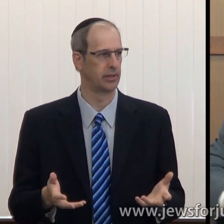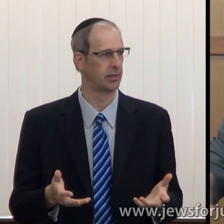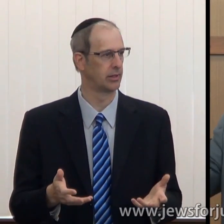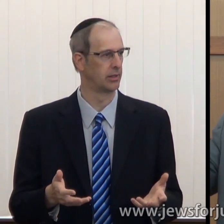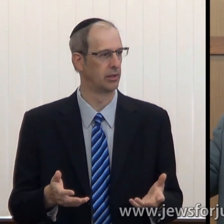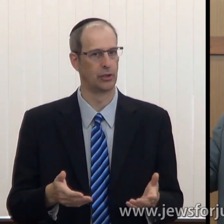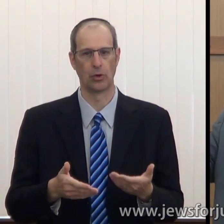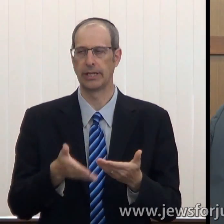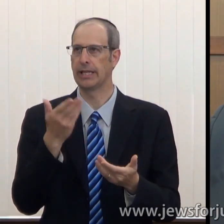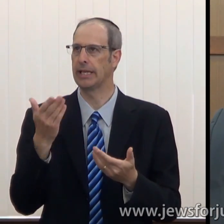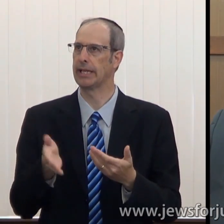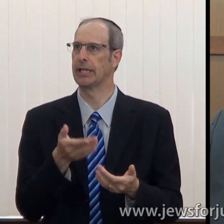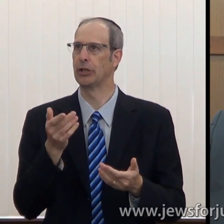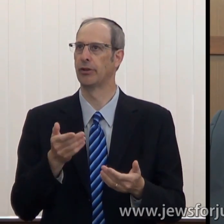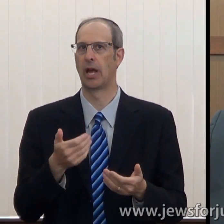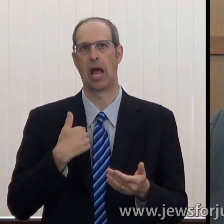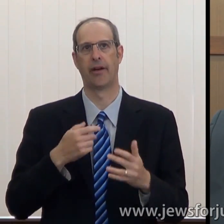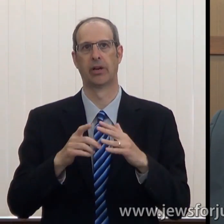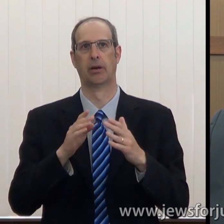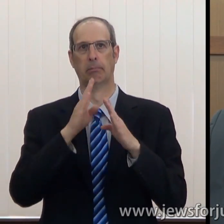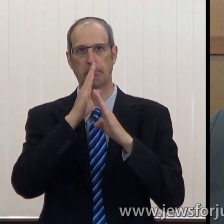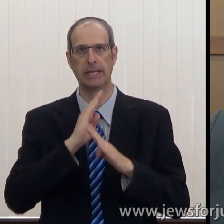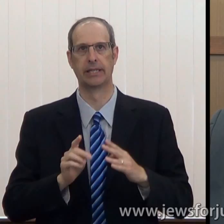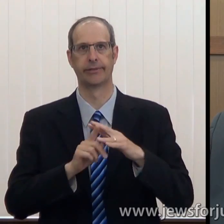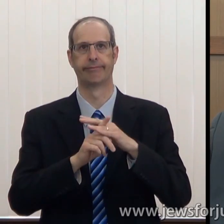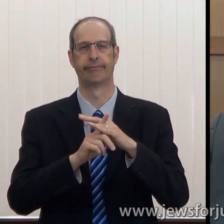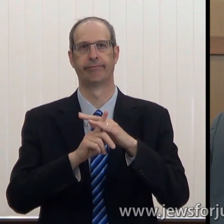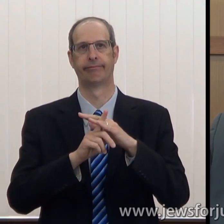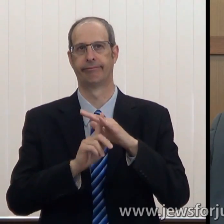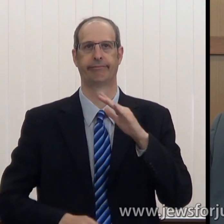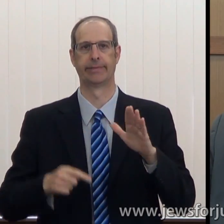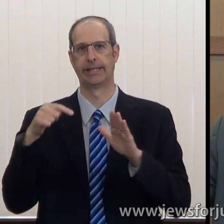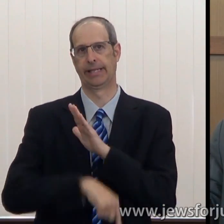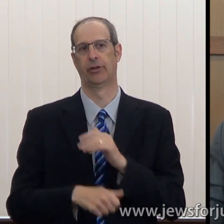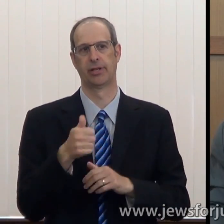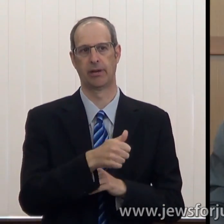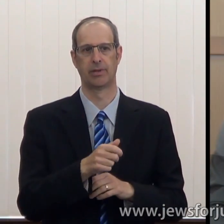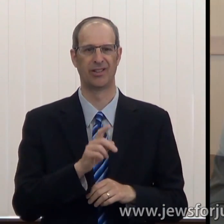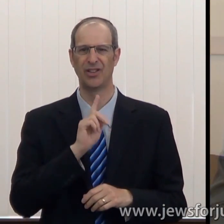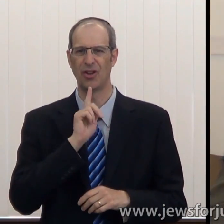it's easier to have peace. But that's not real peace.